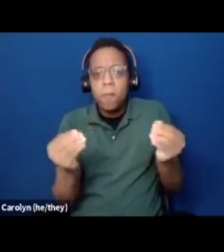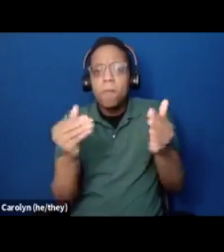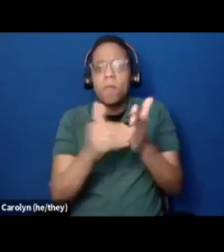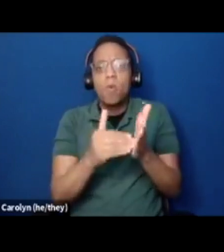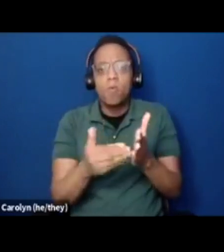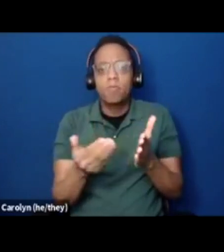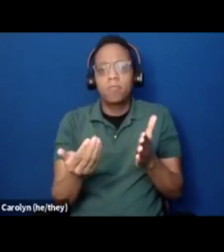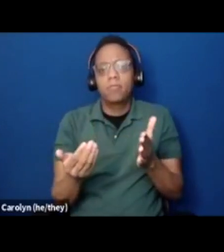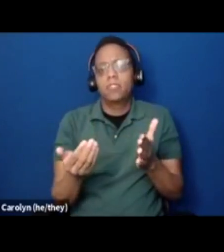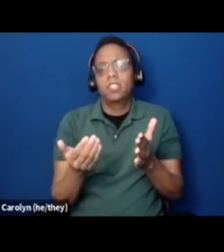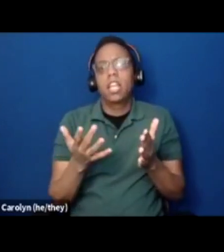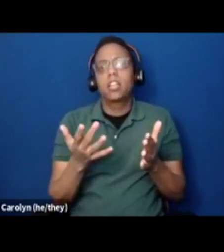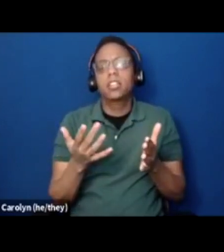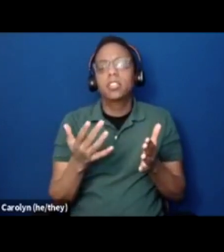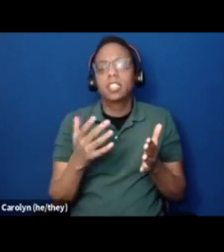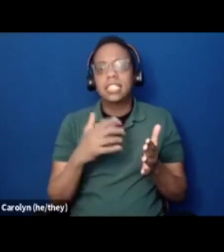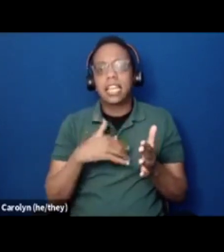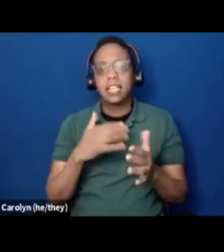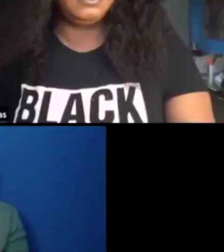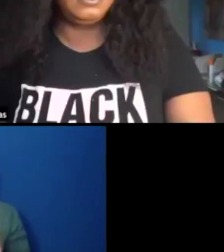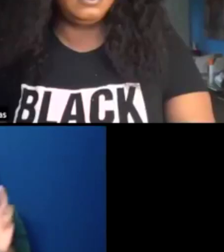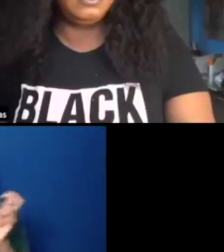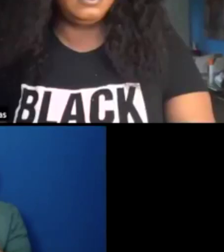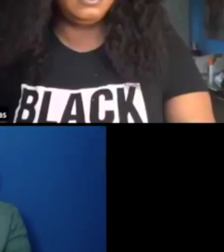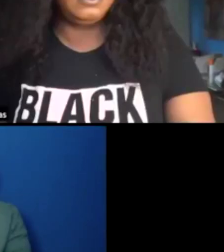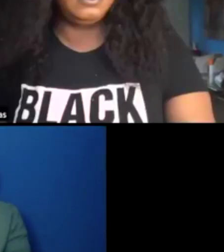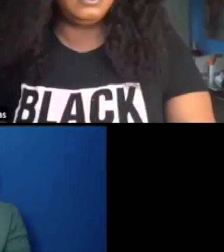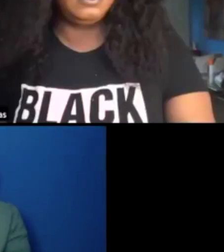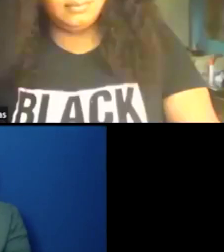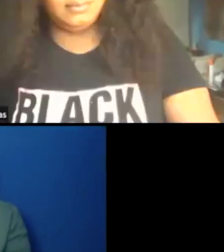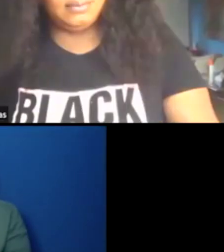things that you've done within your organization locally?